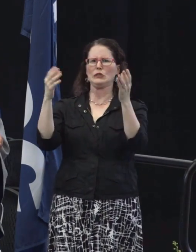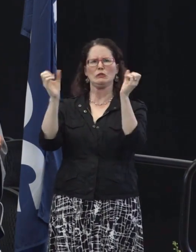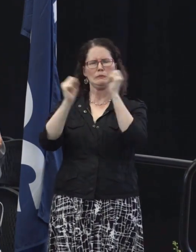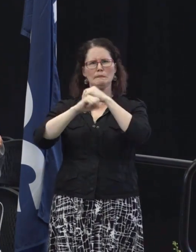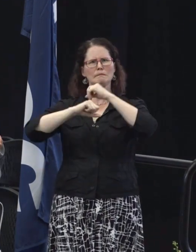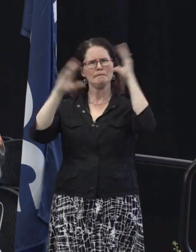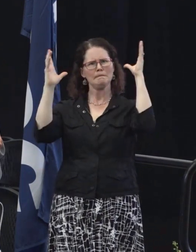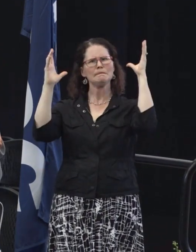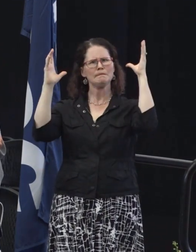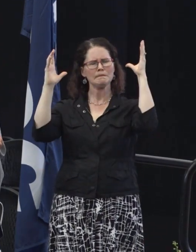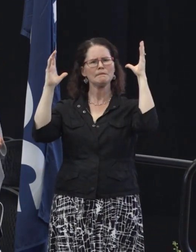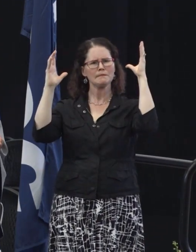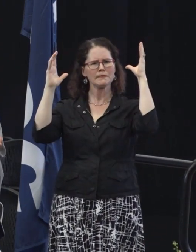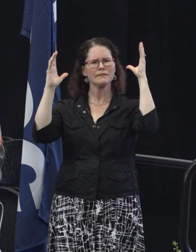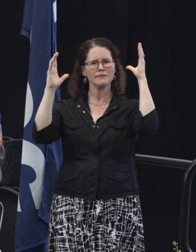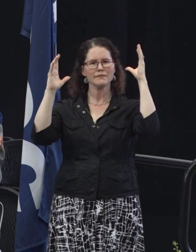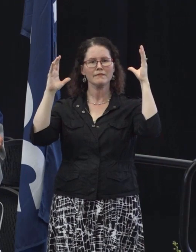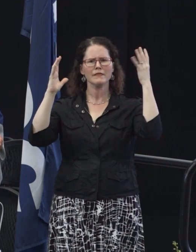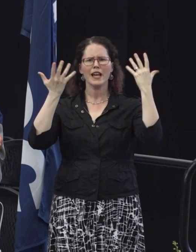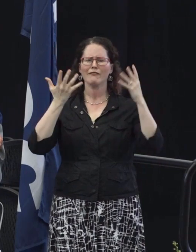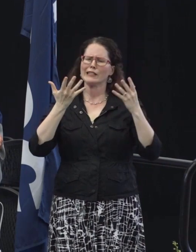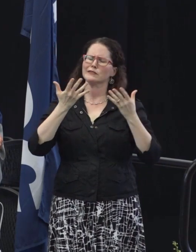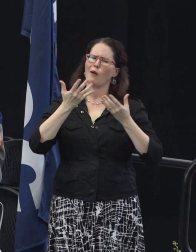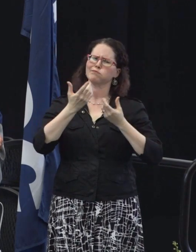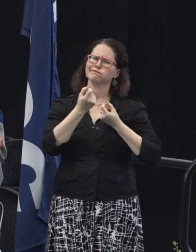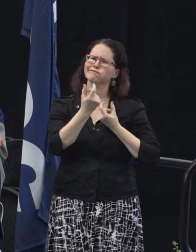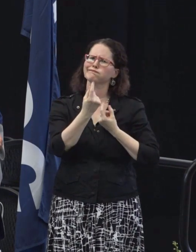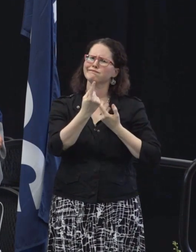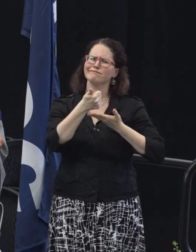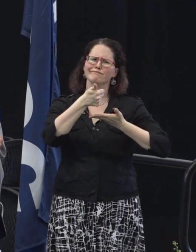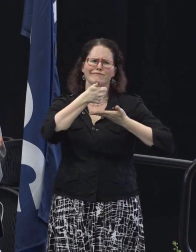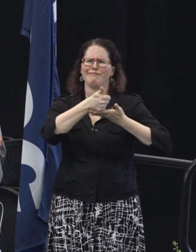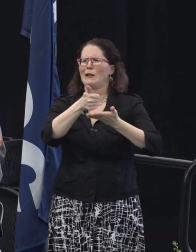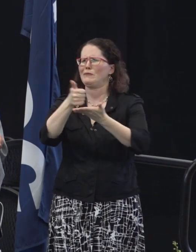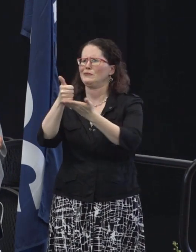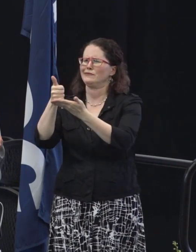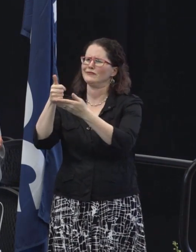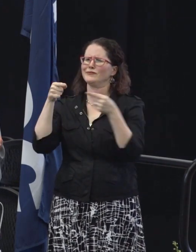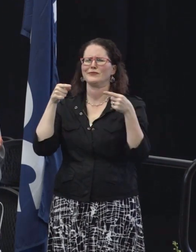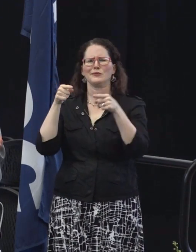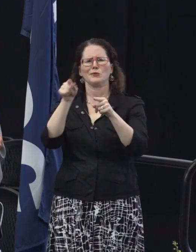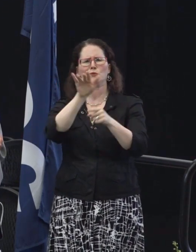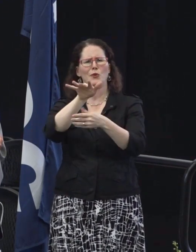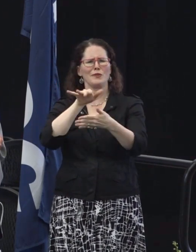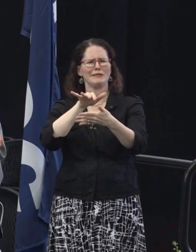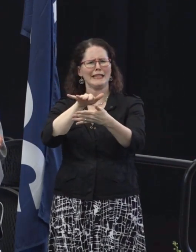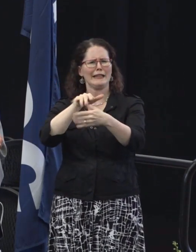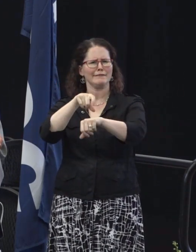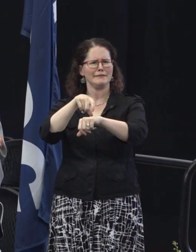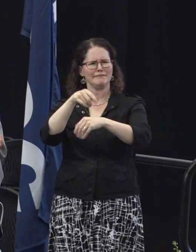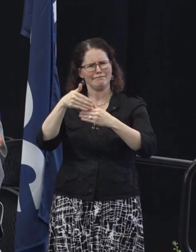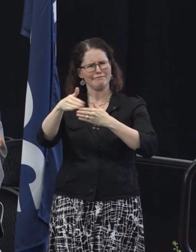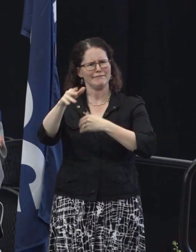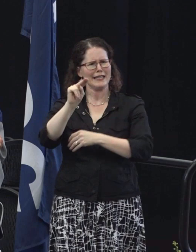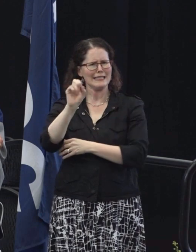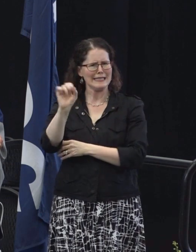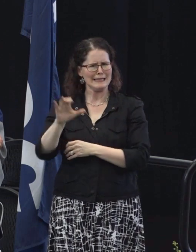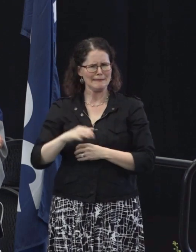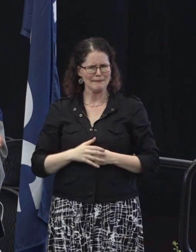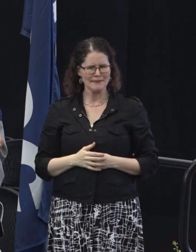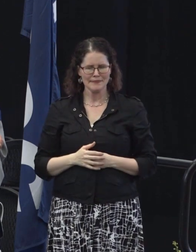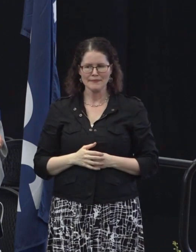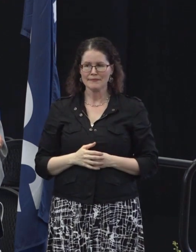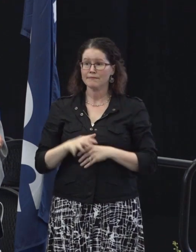this afternoon who have shown you great kindness during your studies with NSCC. Because we have a tradition